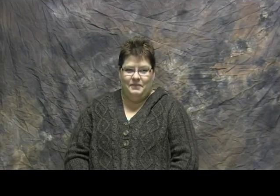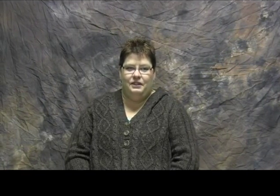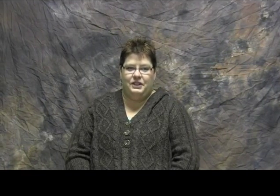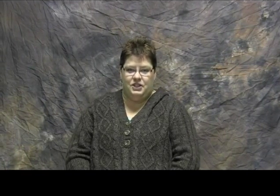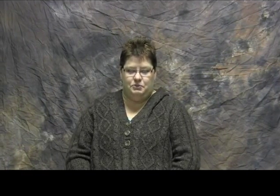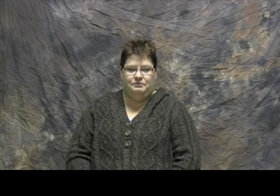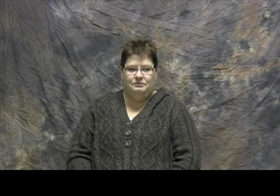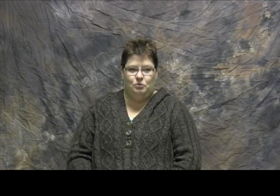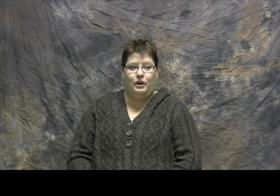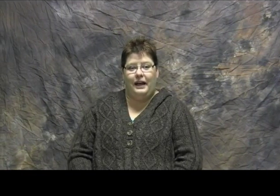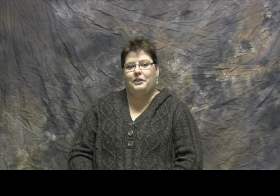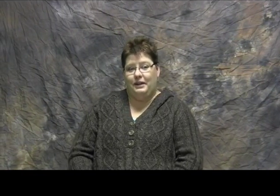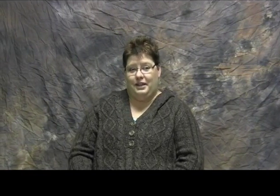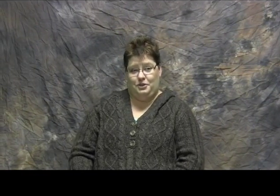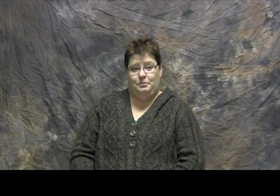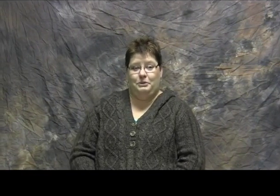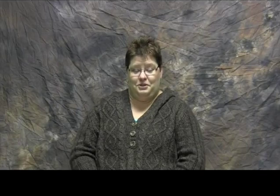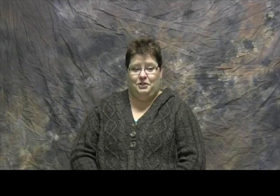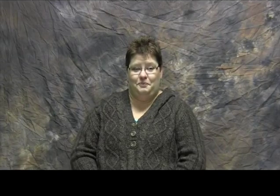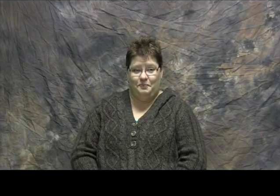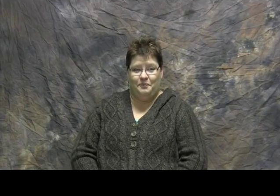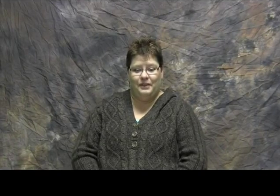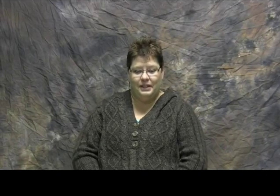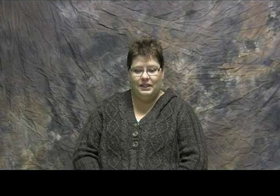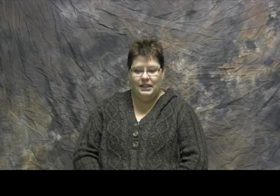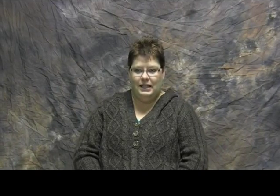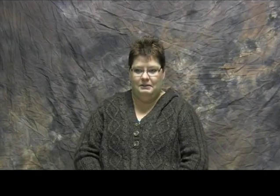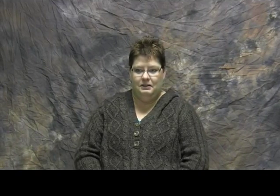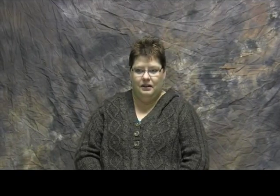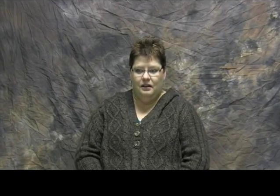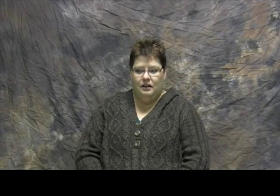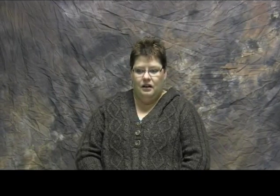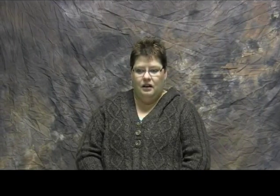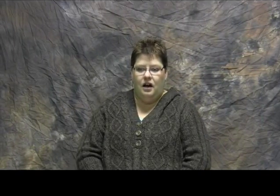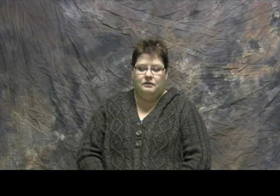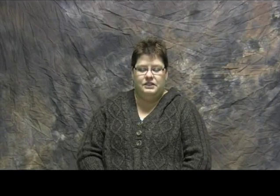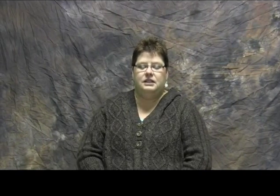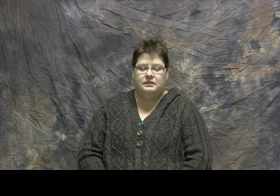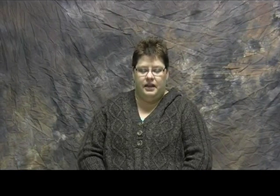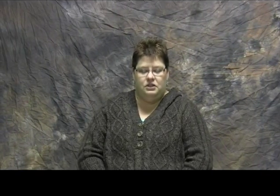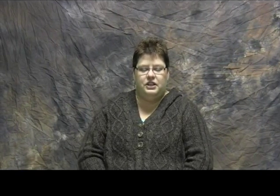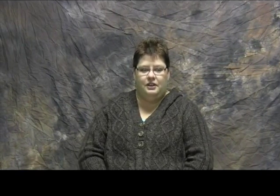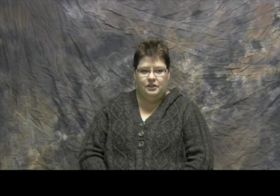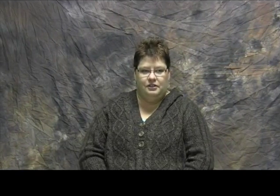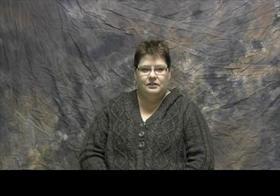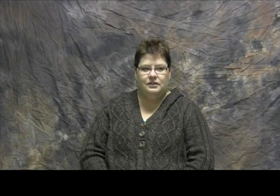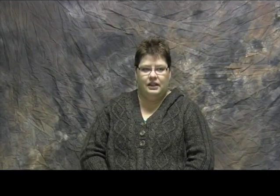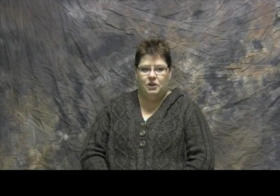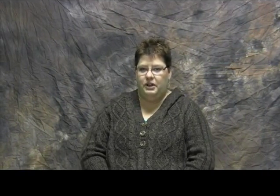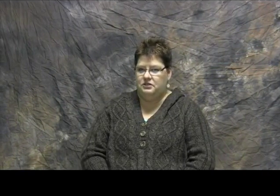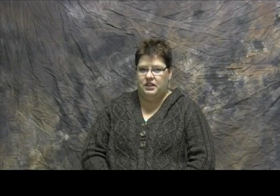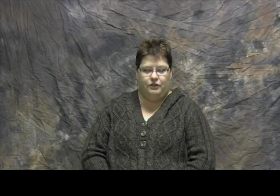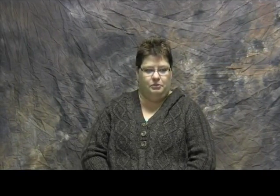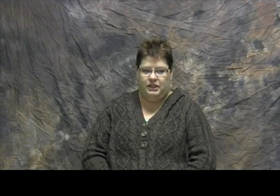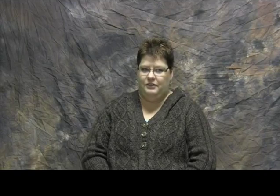that things would work out the way they were supposed to. And all of a sudden, that was shattered, and I questioned every belief that